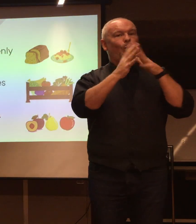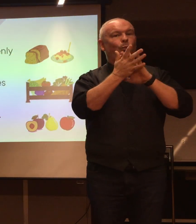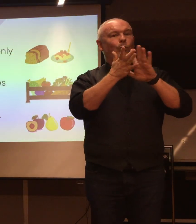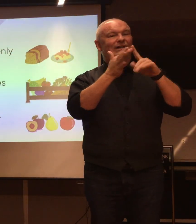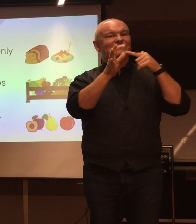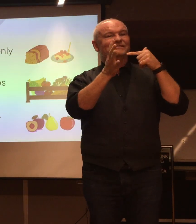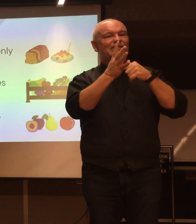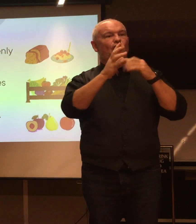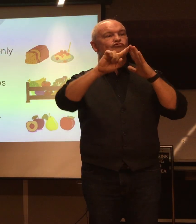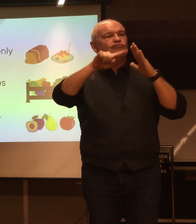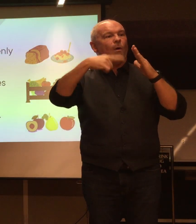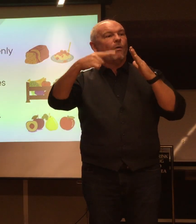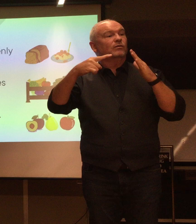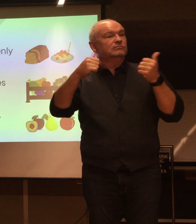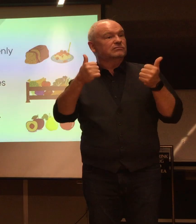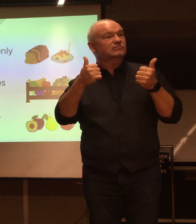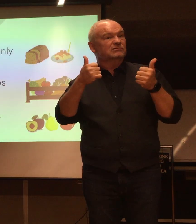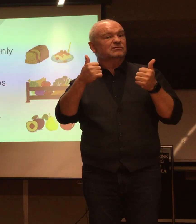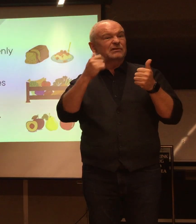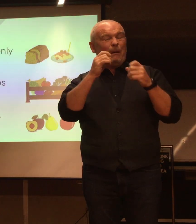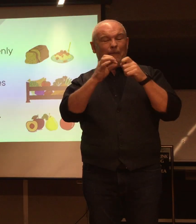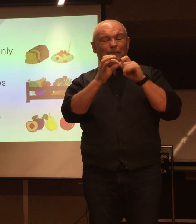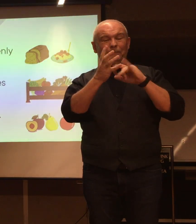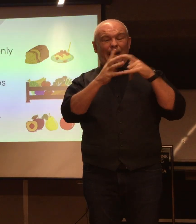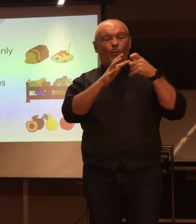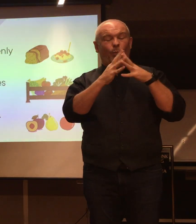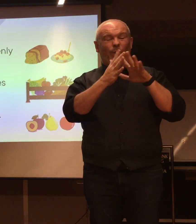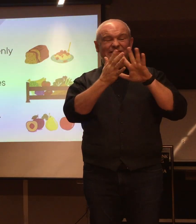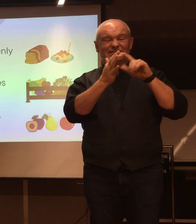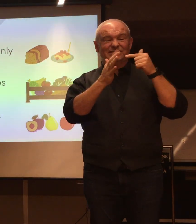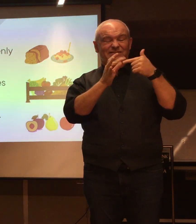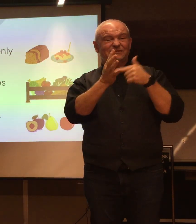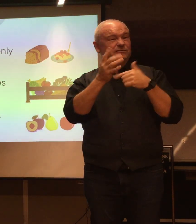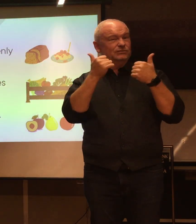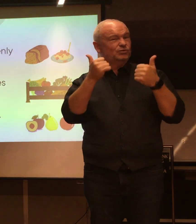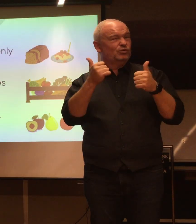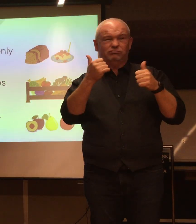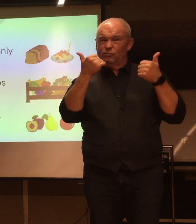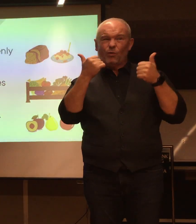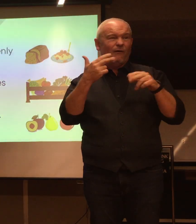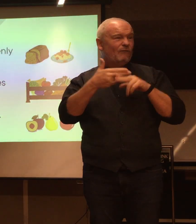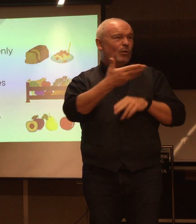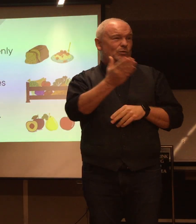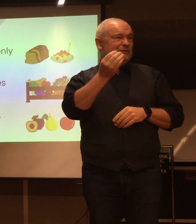very good as well as an option for a carb, and they're perfectly good.